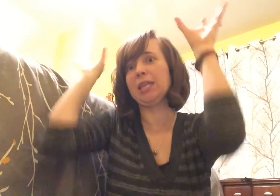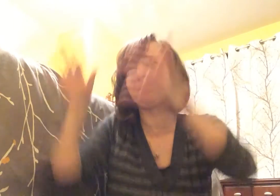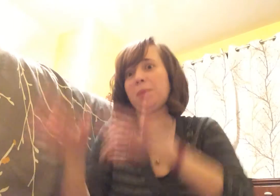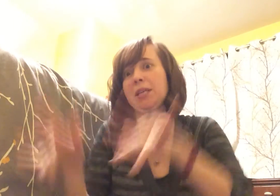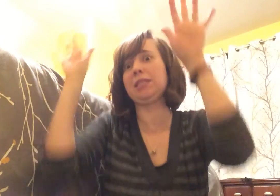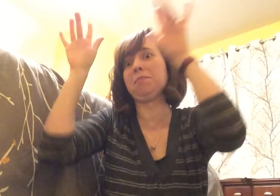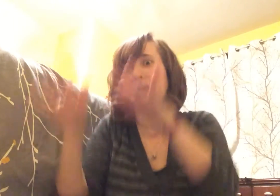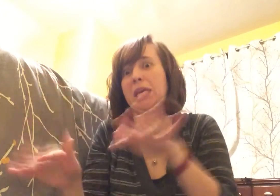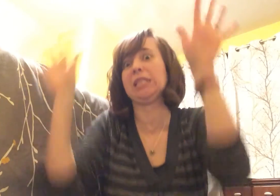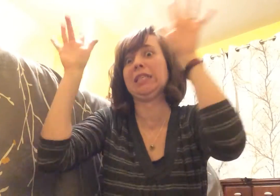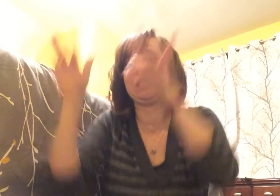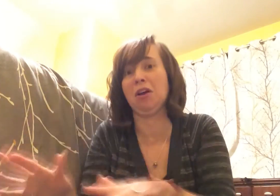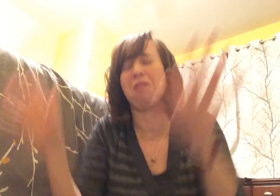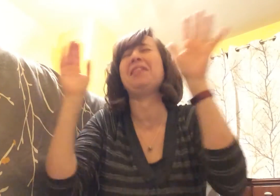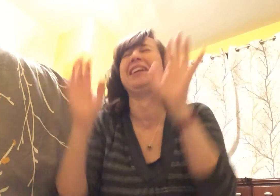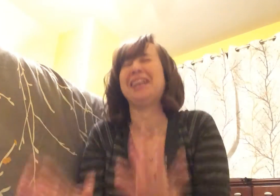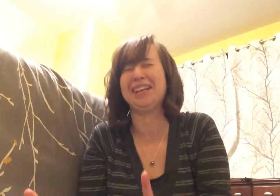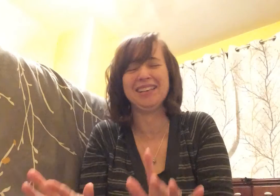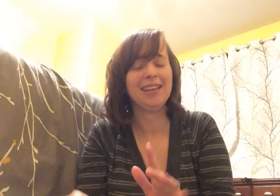and buckets and buckets of snow.